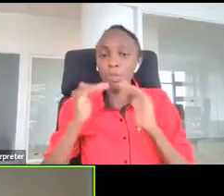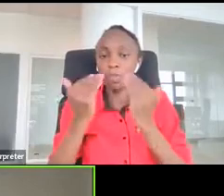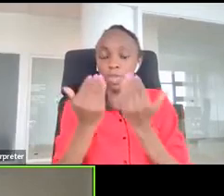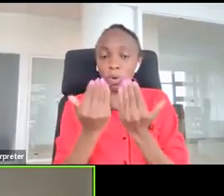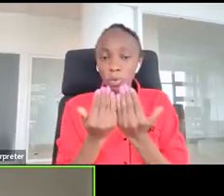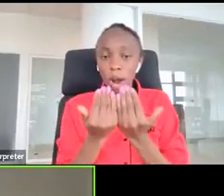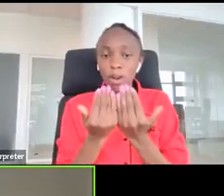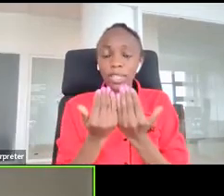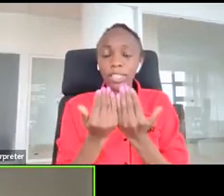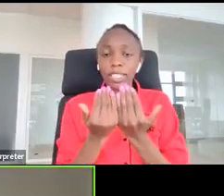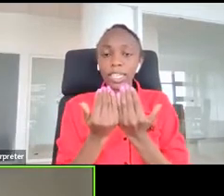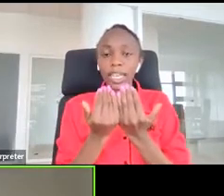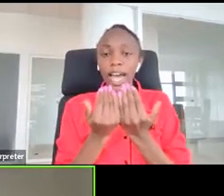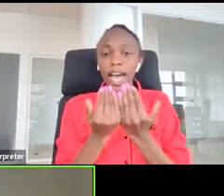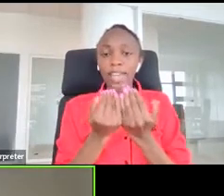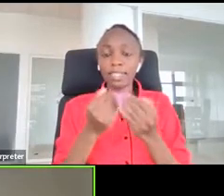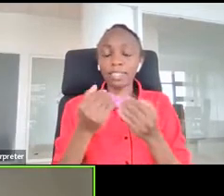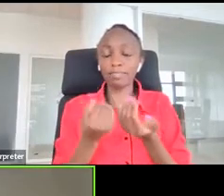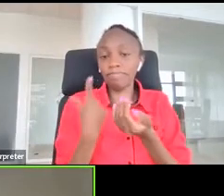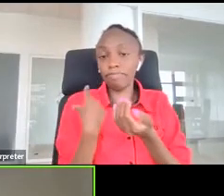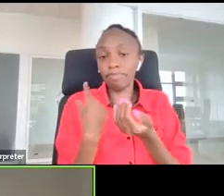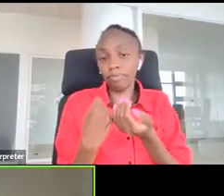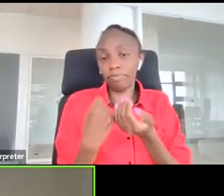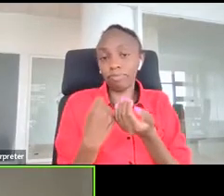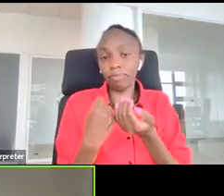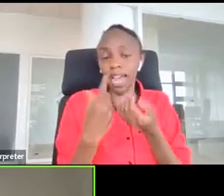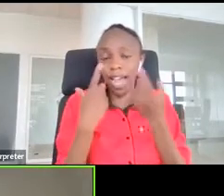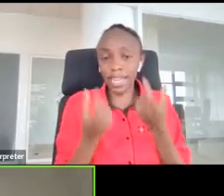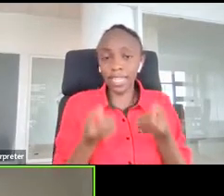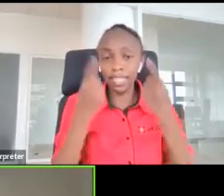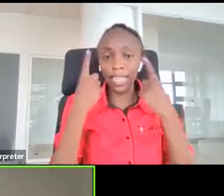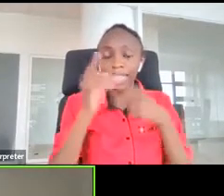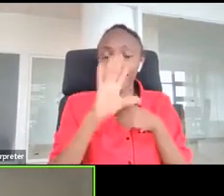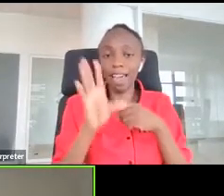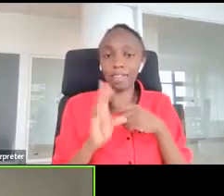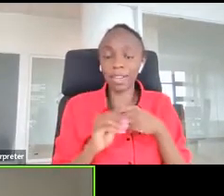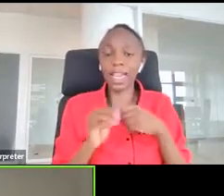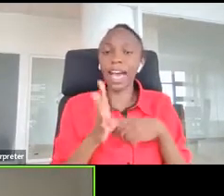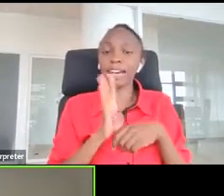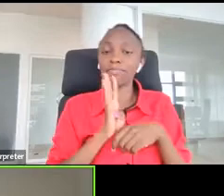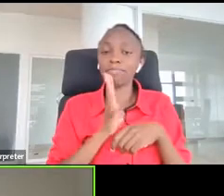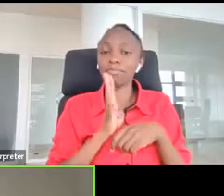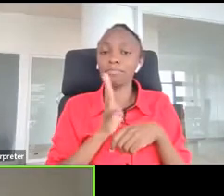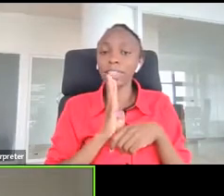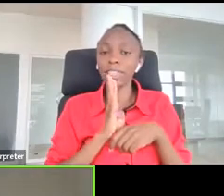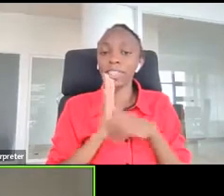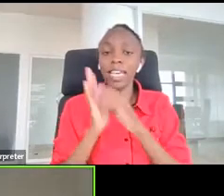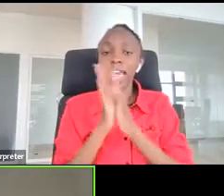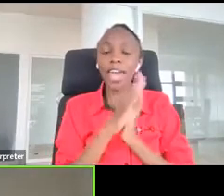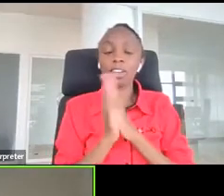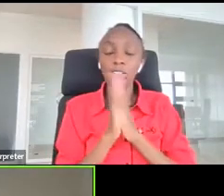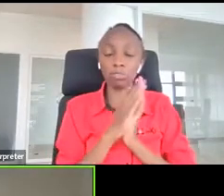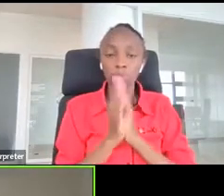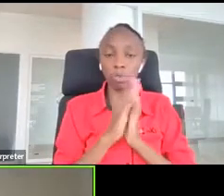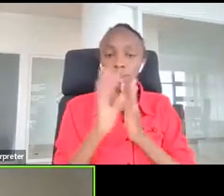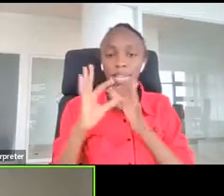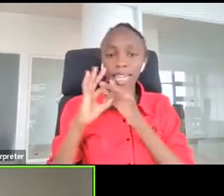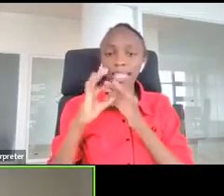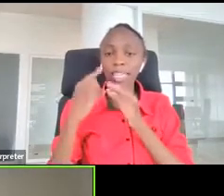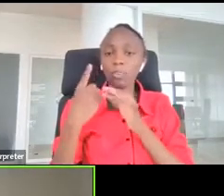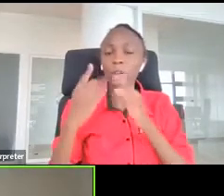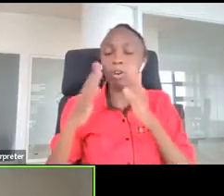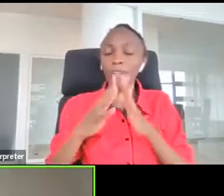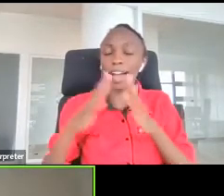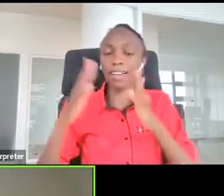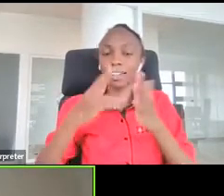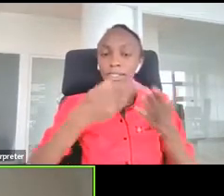has recently woken up to the fact that African storytelling culture is one of the continent's great resources,